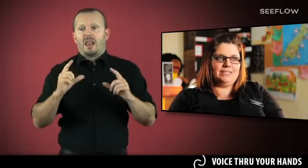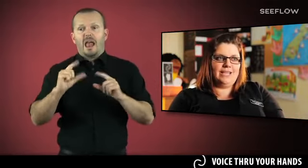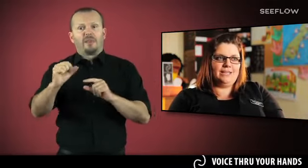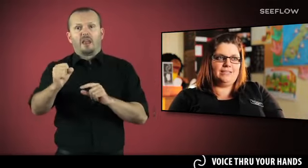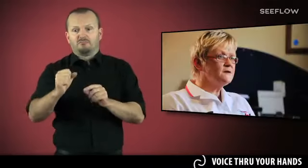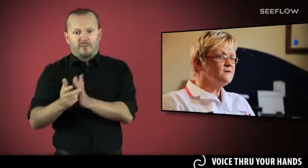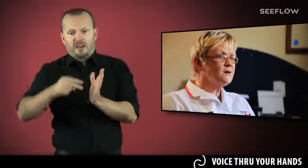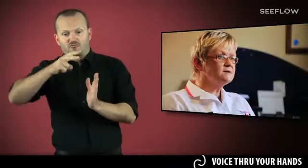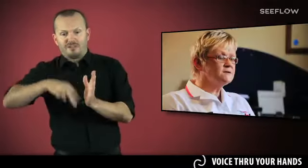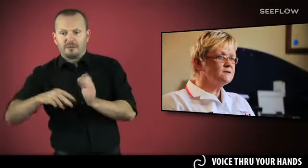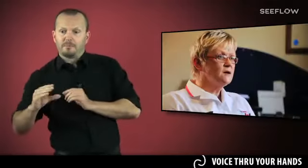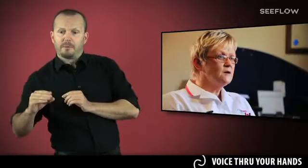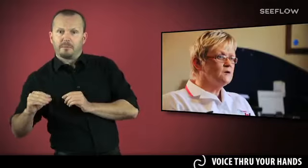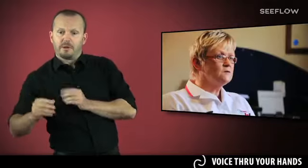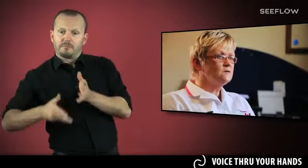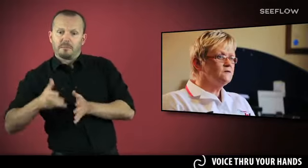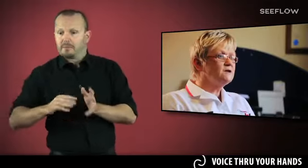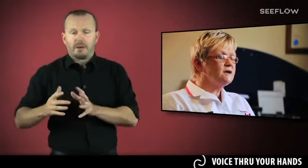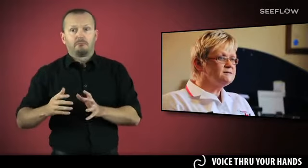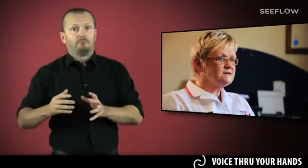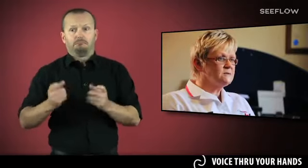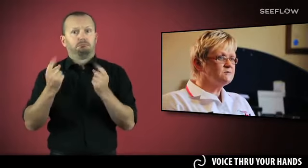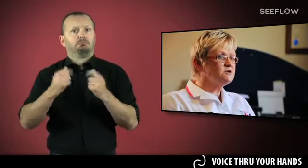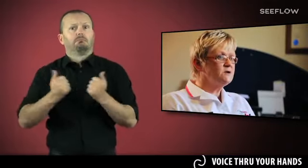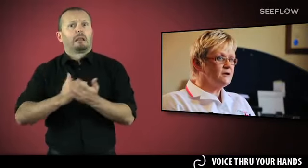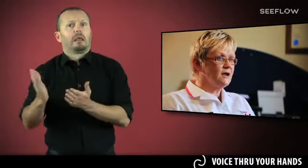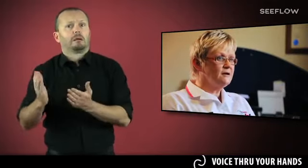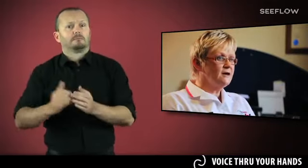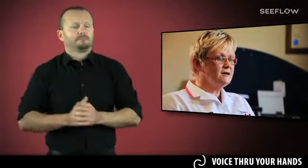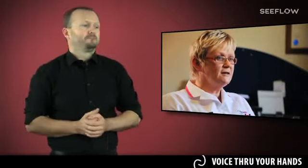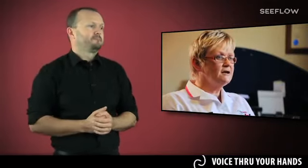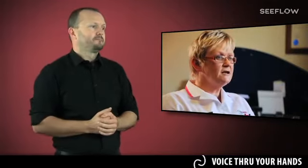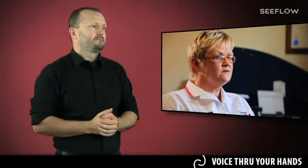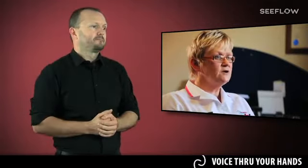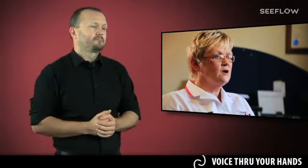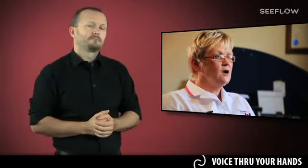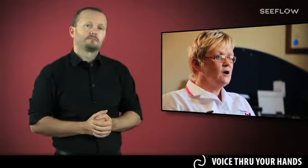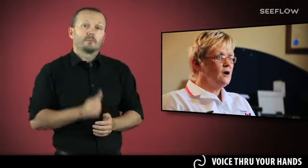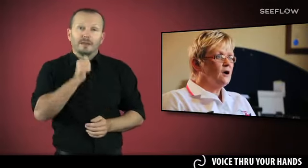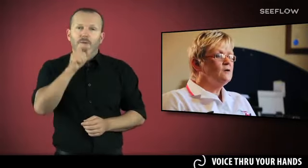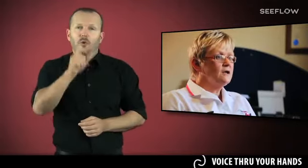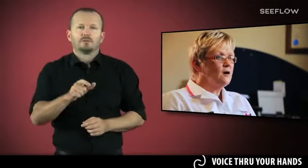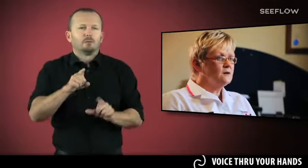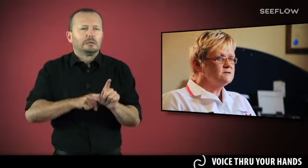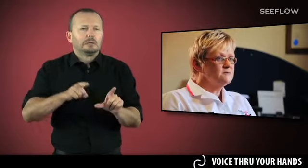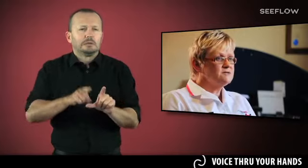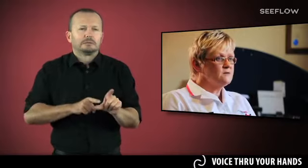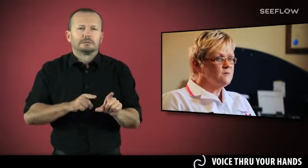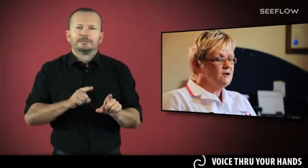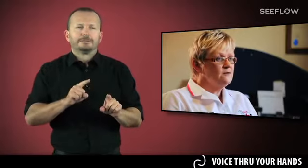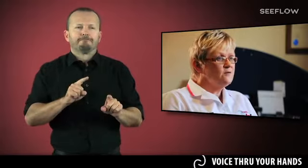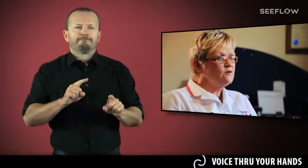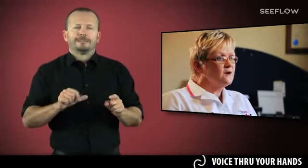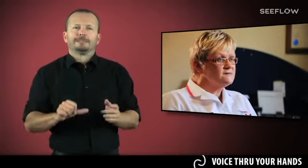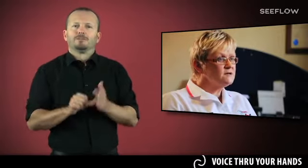understand. If a person who for years hasn't been able to communicate, and then they can even only enhance themselves